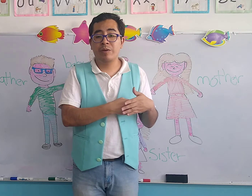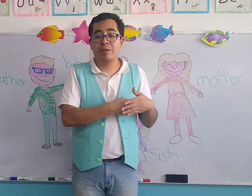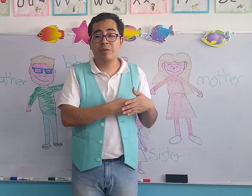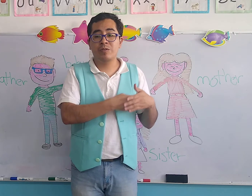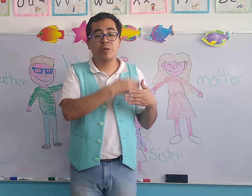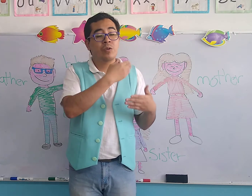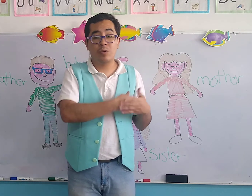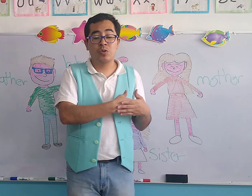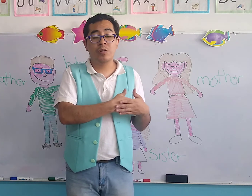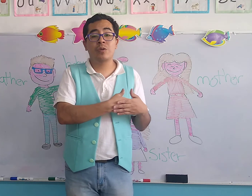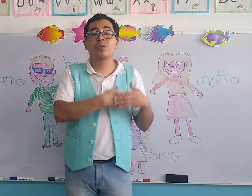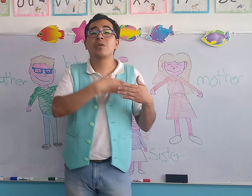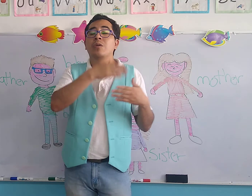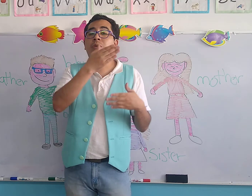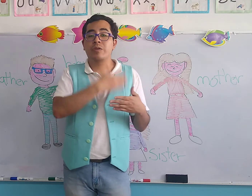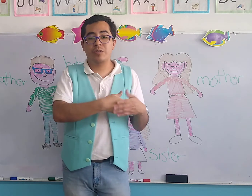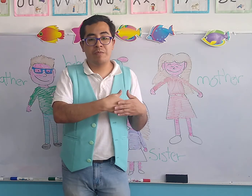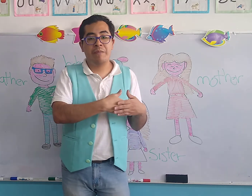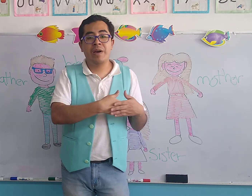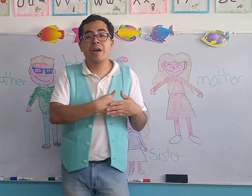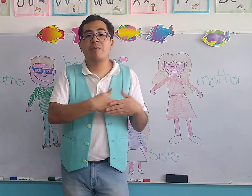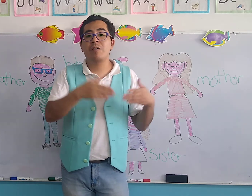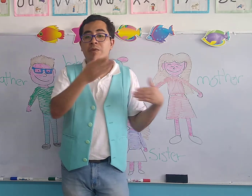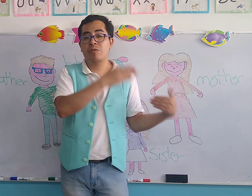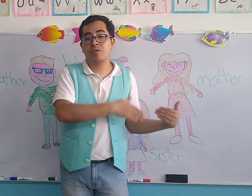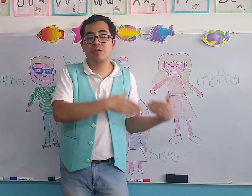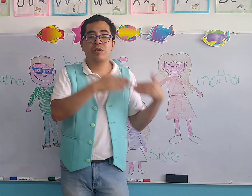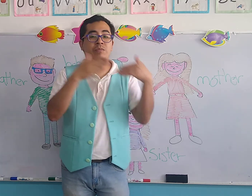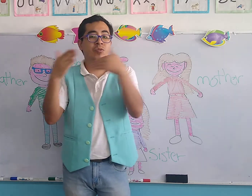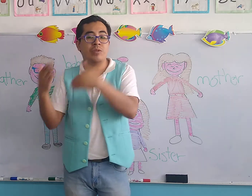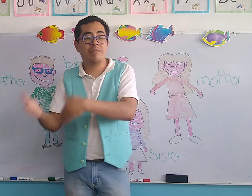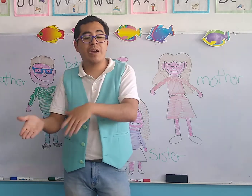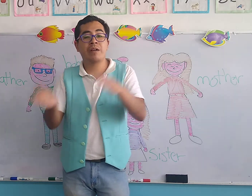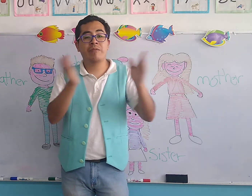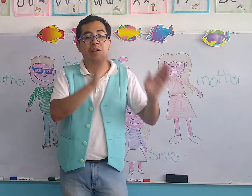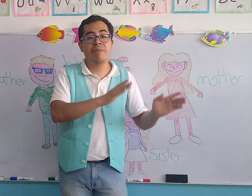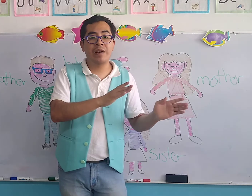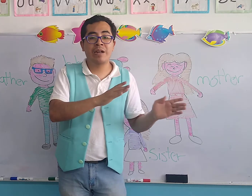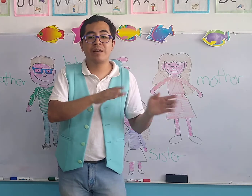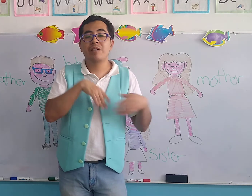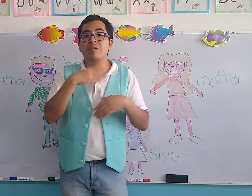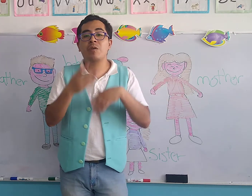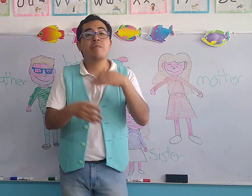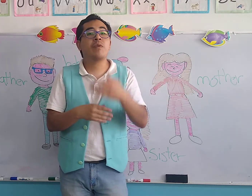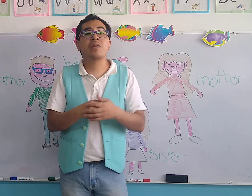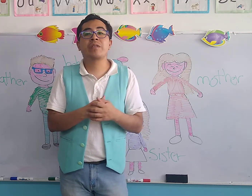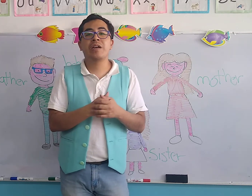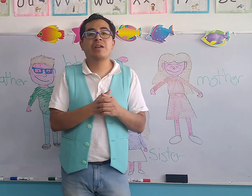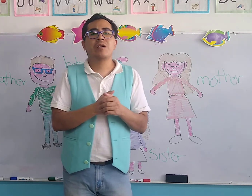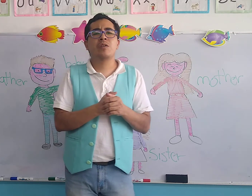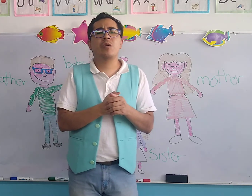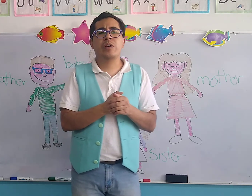con nosotros, o nuestra mamá, o a lo mejor si no tenemos un hermano, una hermana, no importa, no, eso